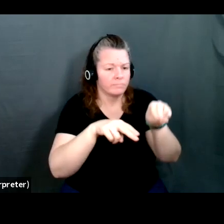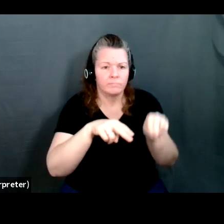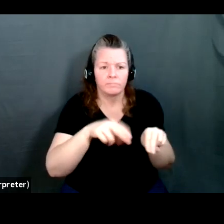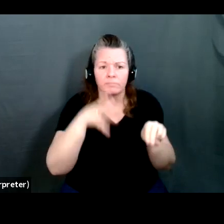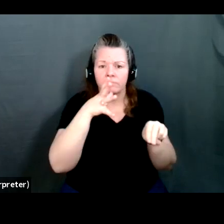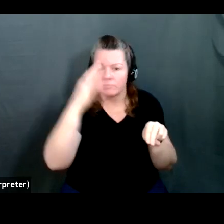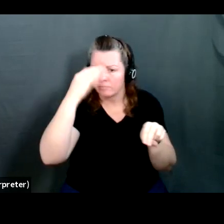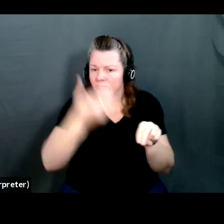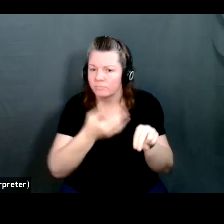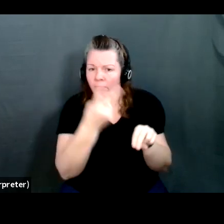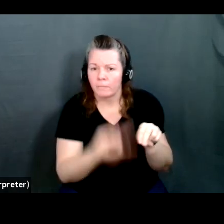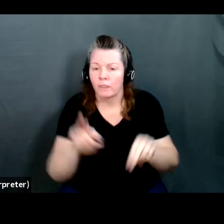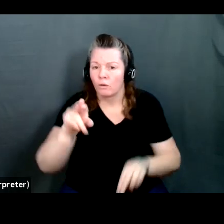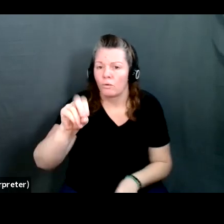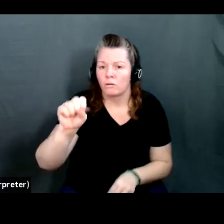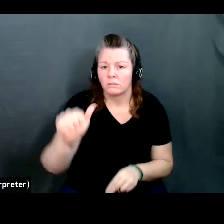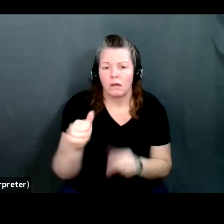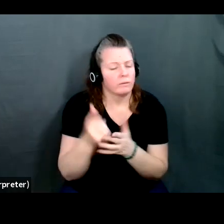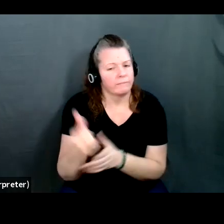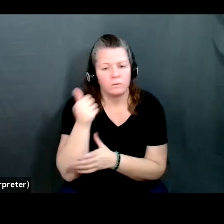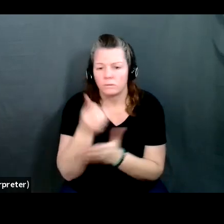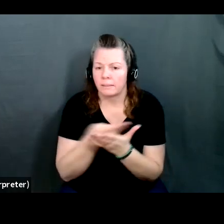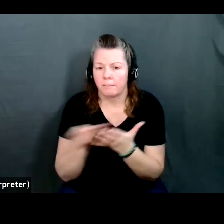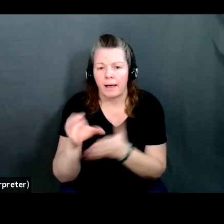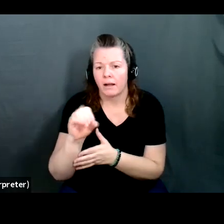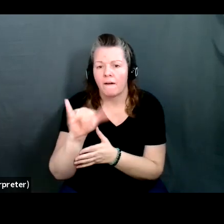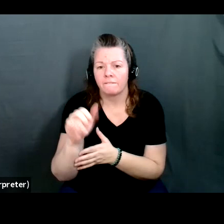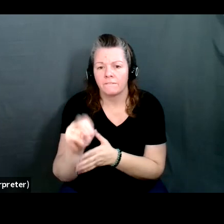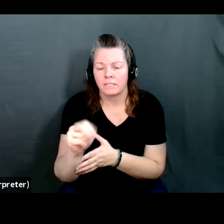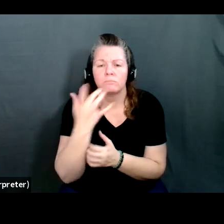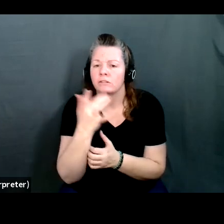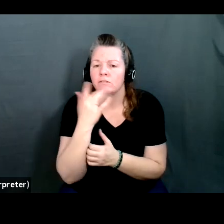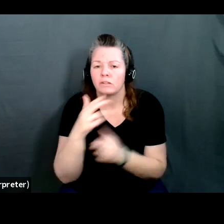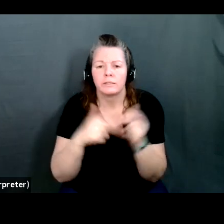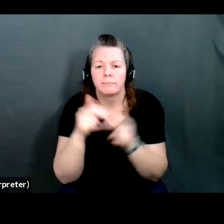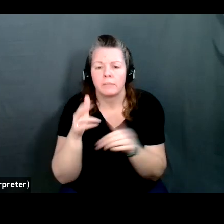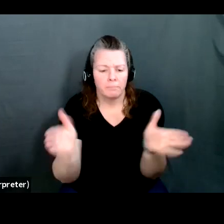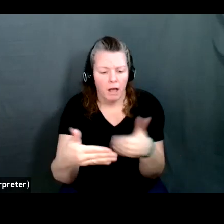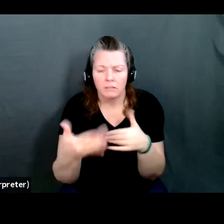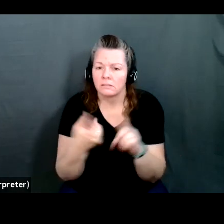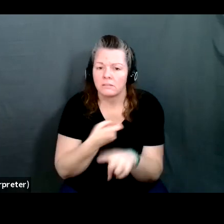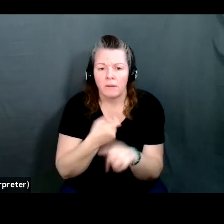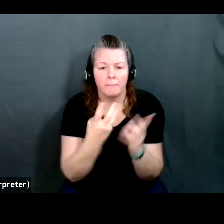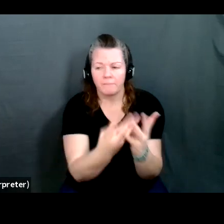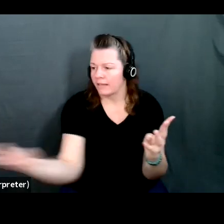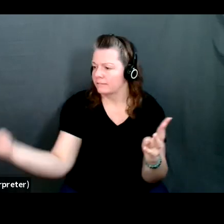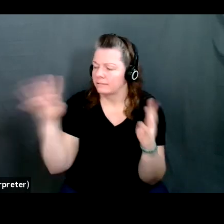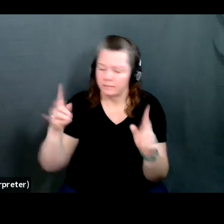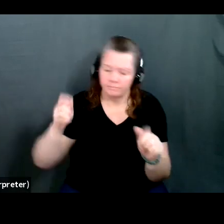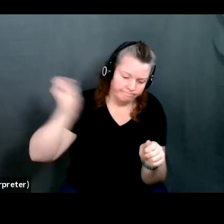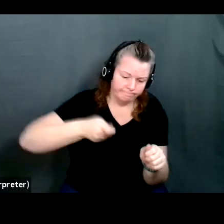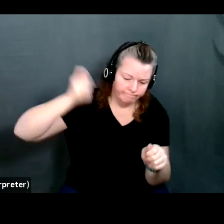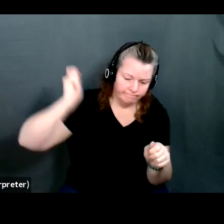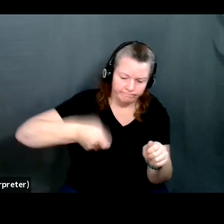how Rosa refused to buy the coffin, said she'd rather build boxes from the planks of her picket fence, said each